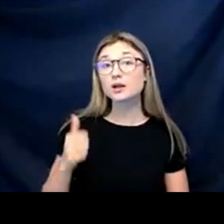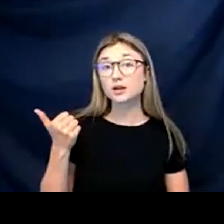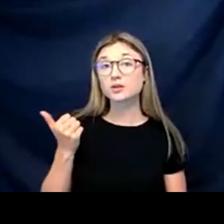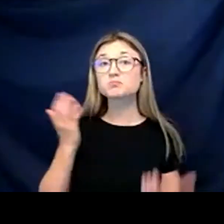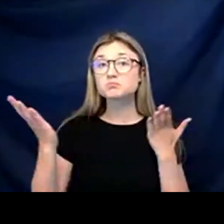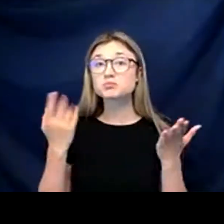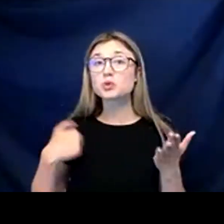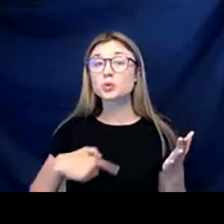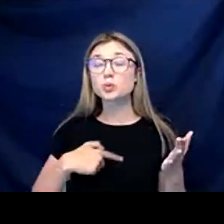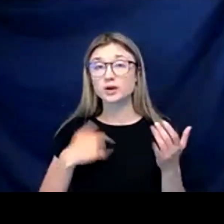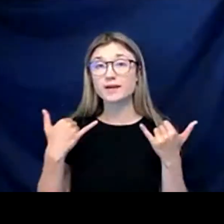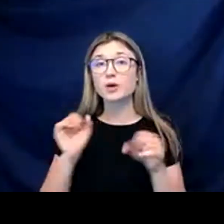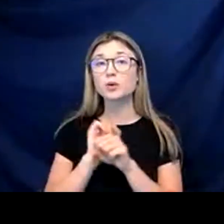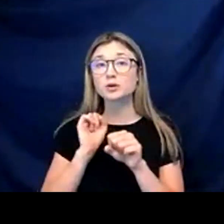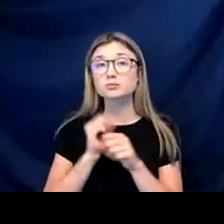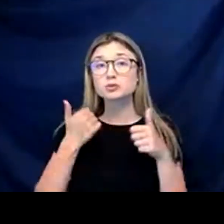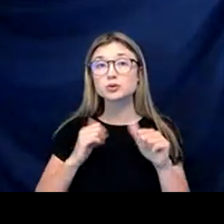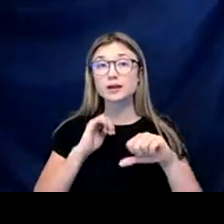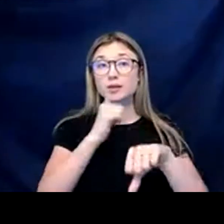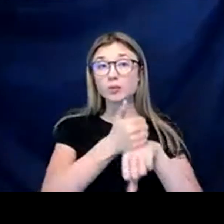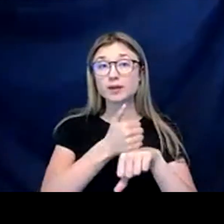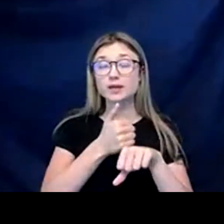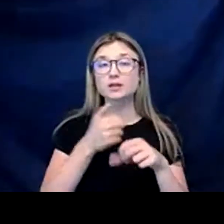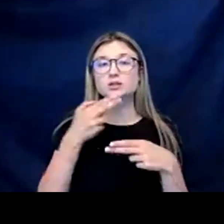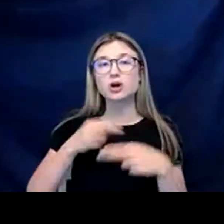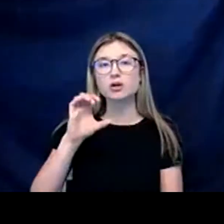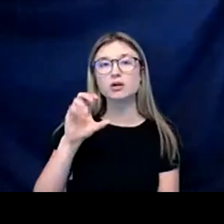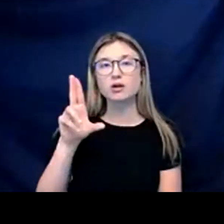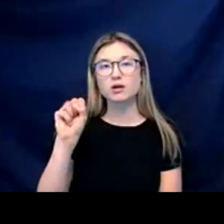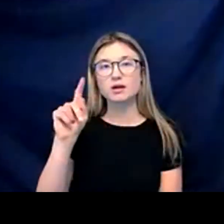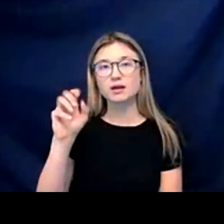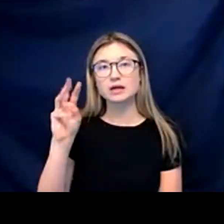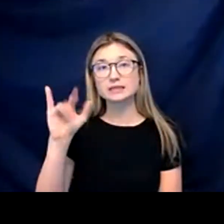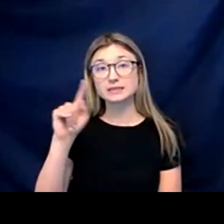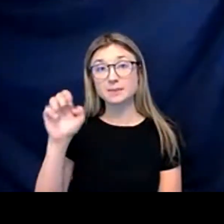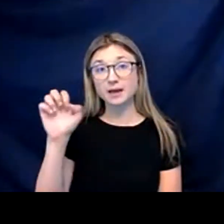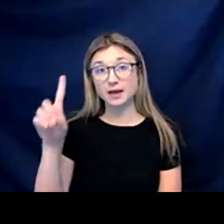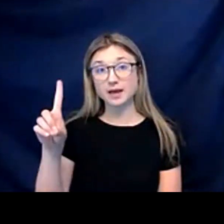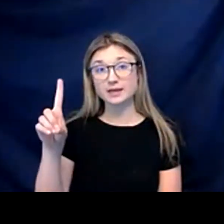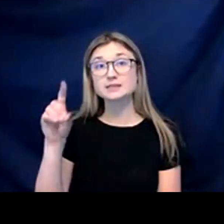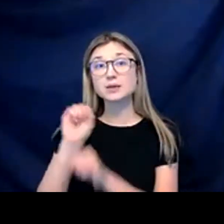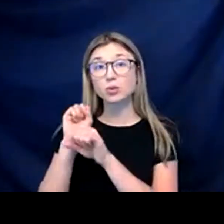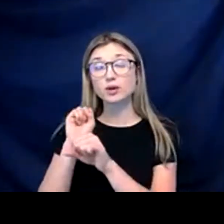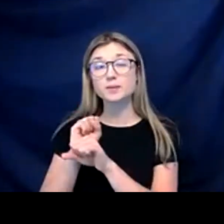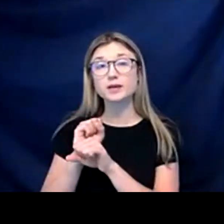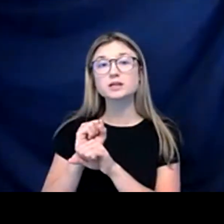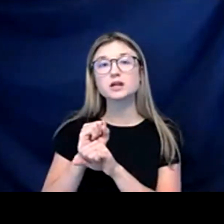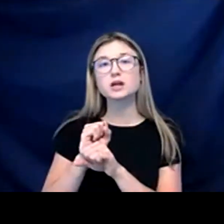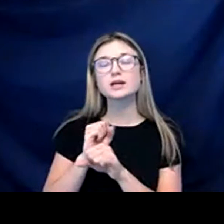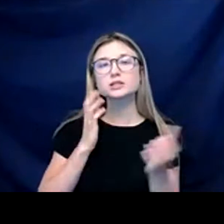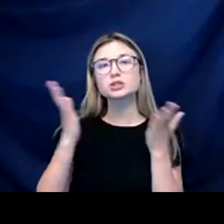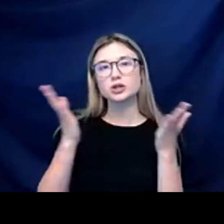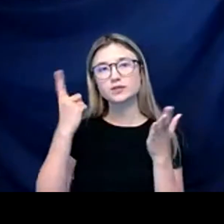implementing is called customized employment, which is a service for individuals with significant disabilities who have unique